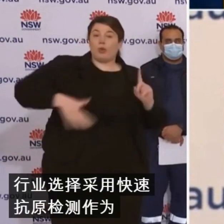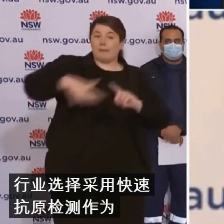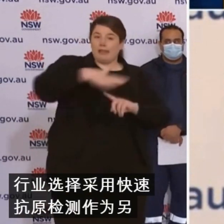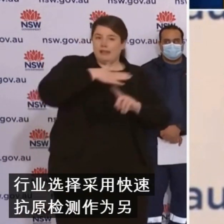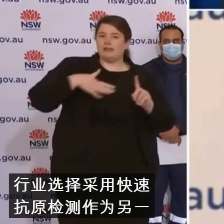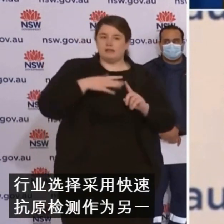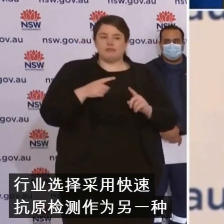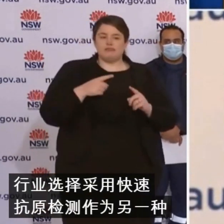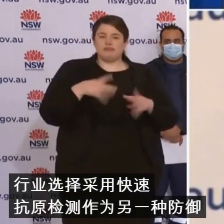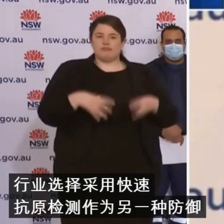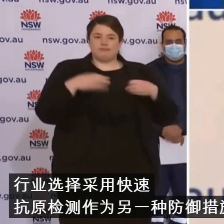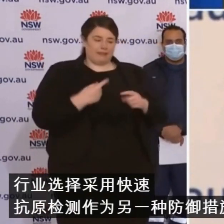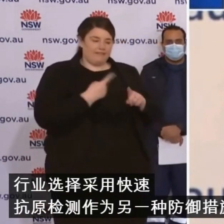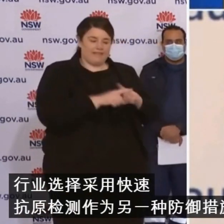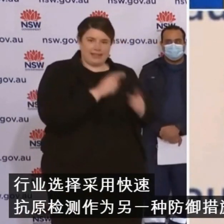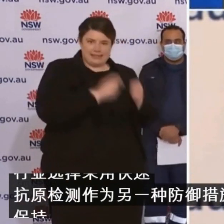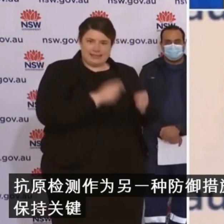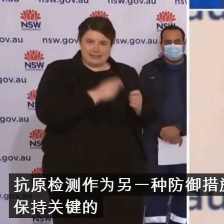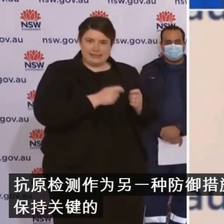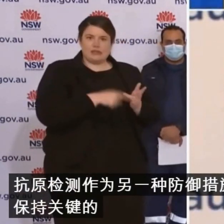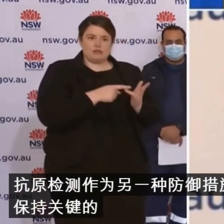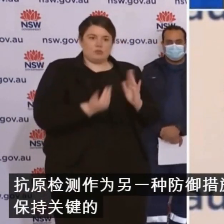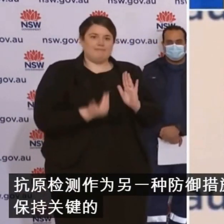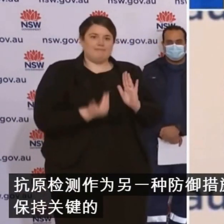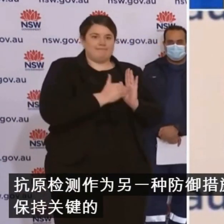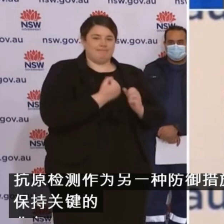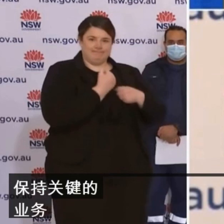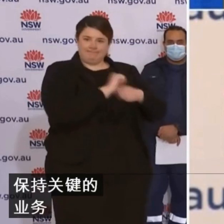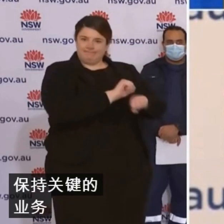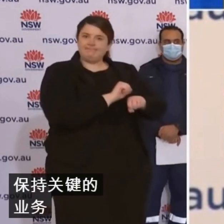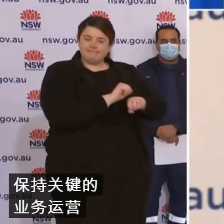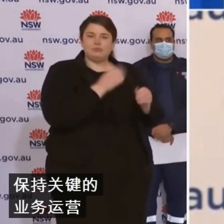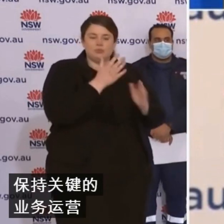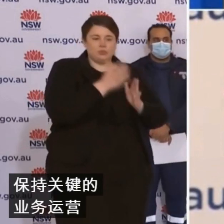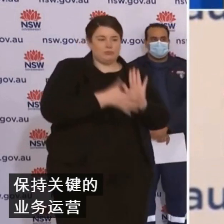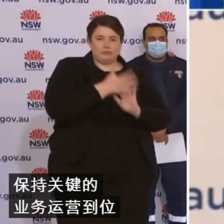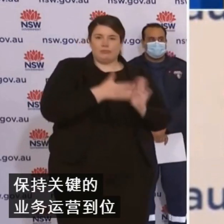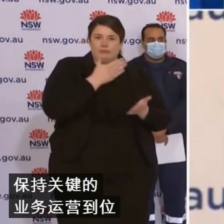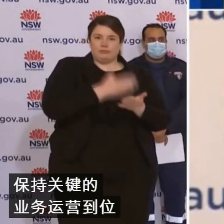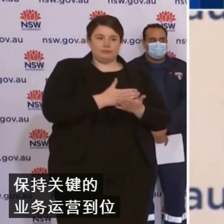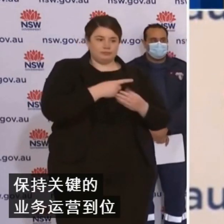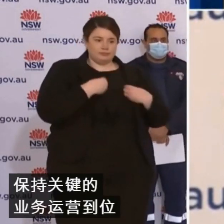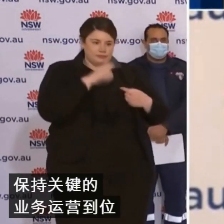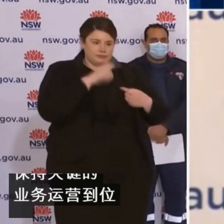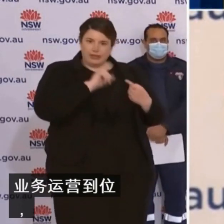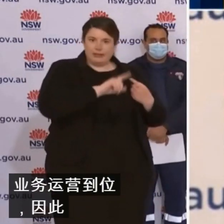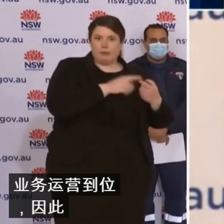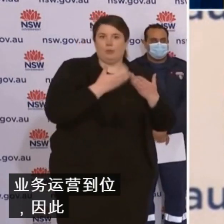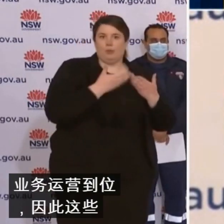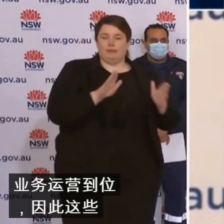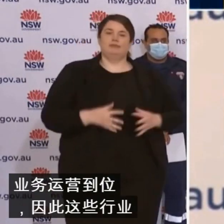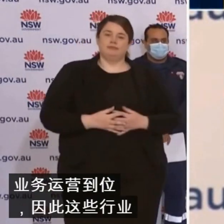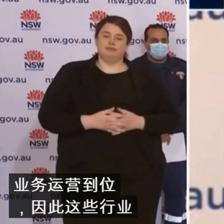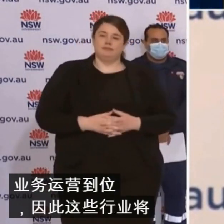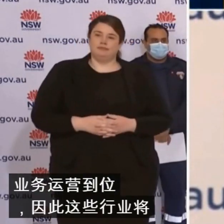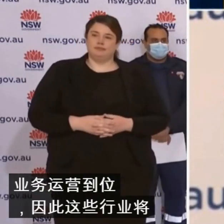antigen testing as another defence to keep critical business operations in place. And